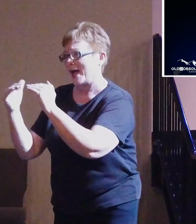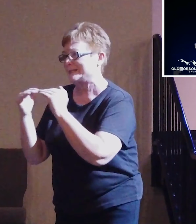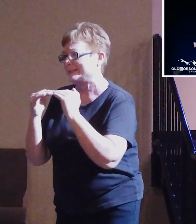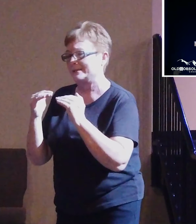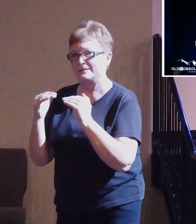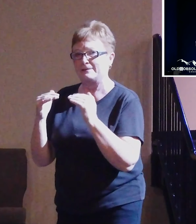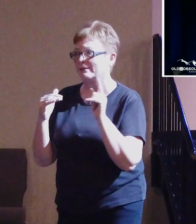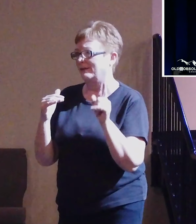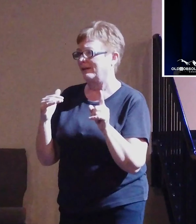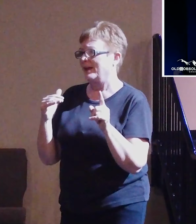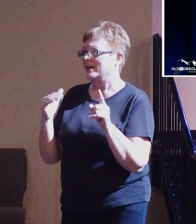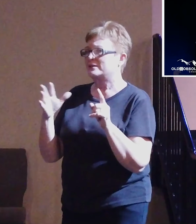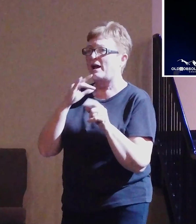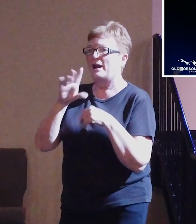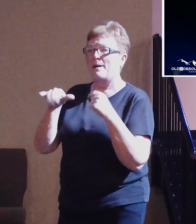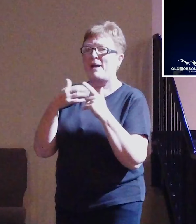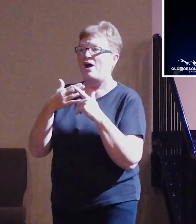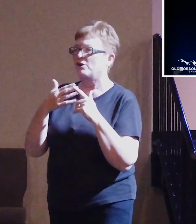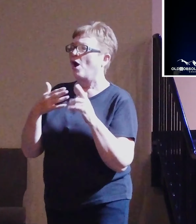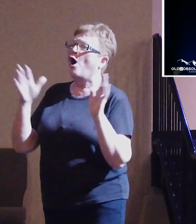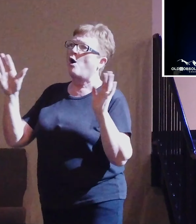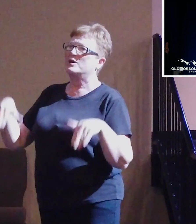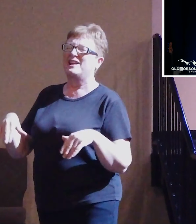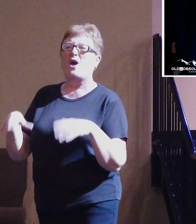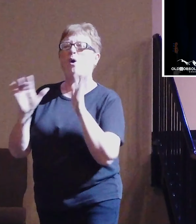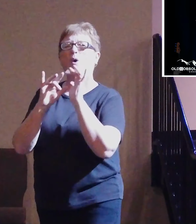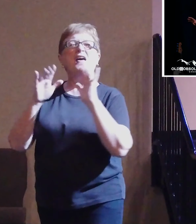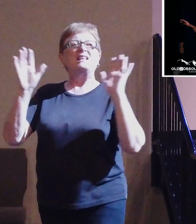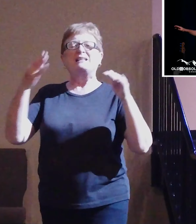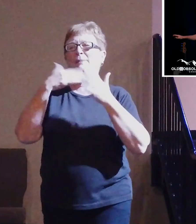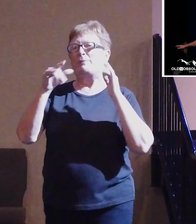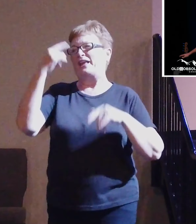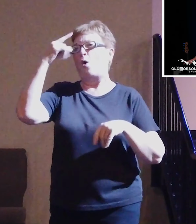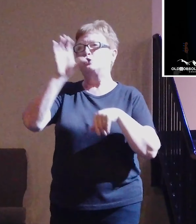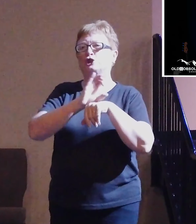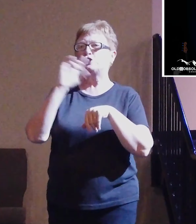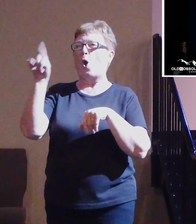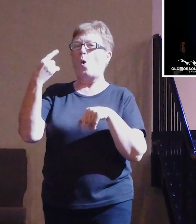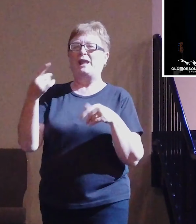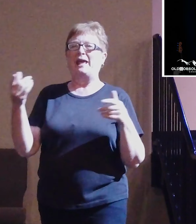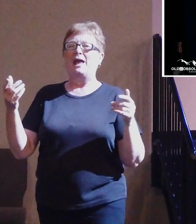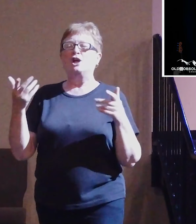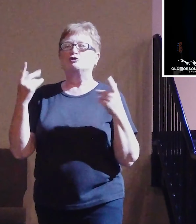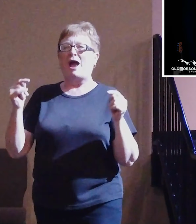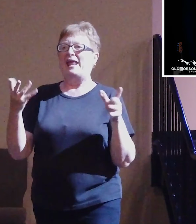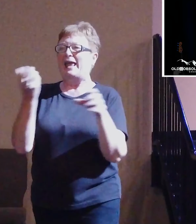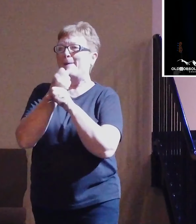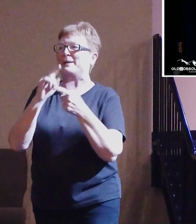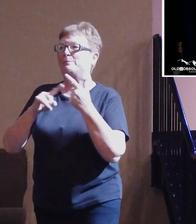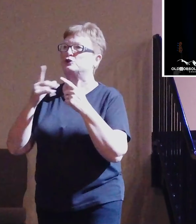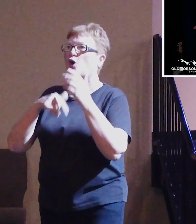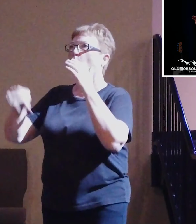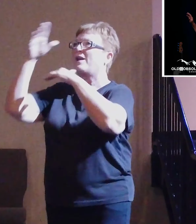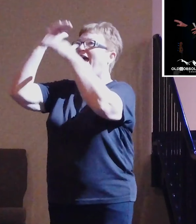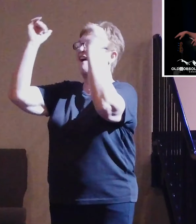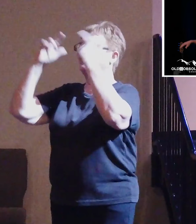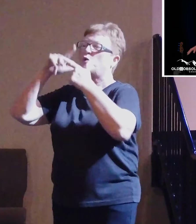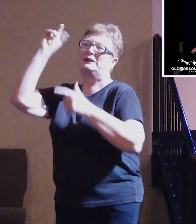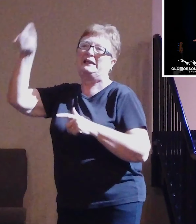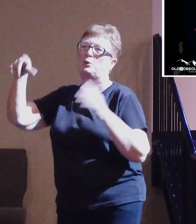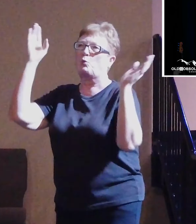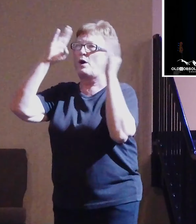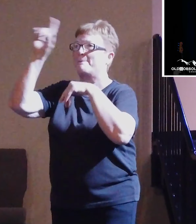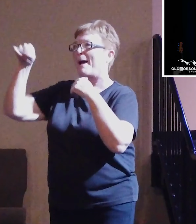just about getting people to heaven. It's just about, you know, we don't need to worry about the circumstances of this world. We don't need to worry about legal systems or